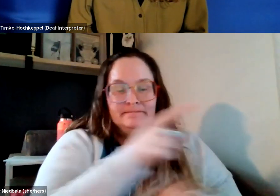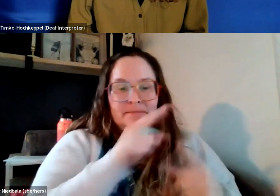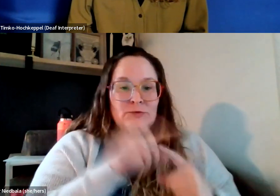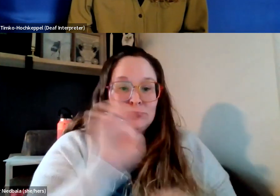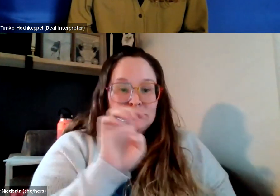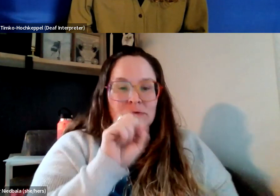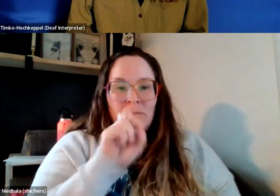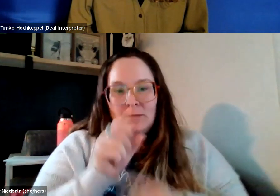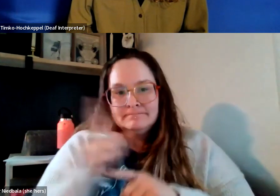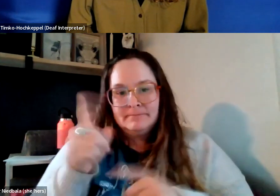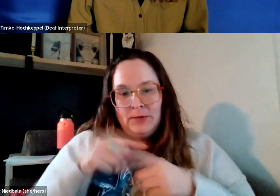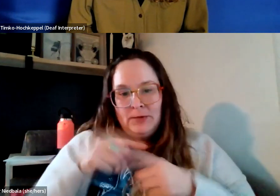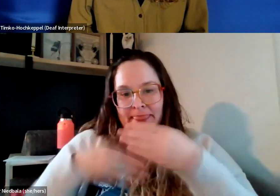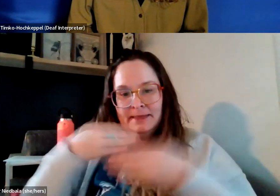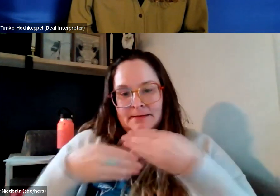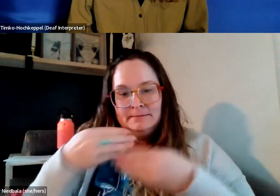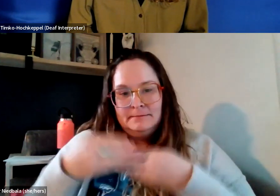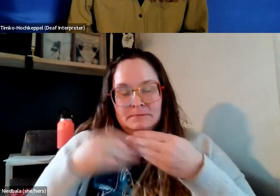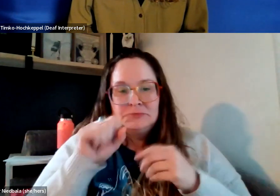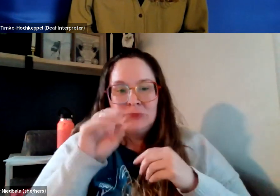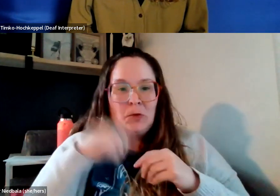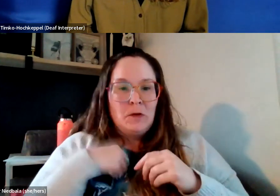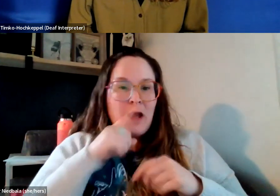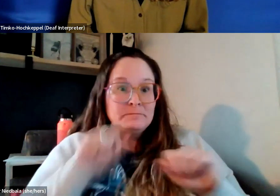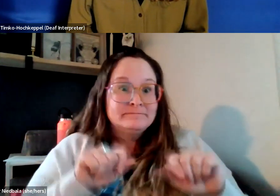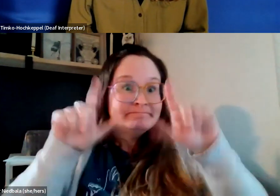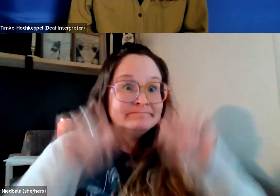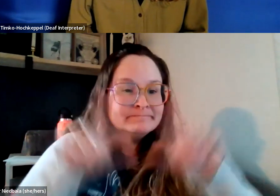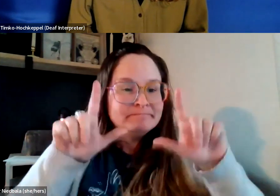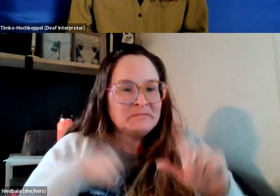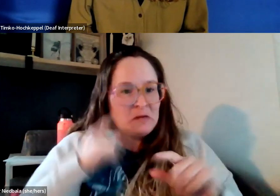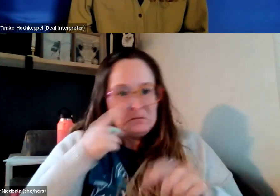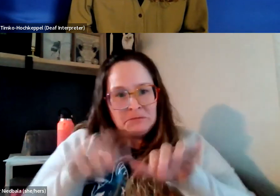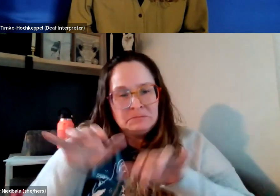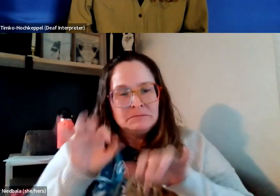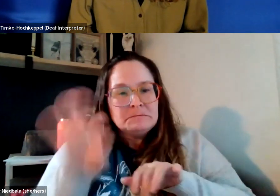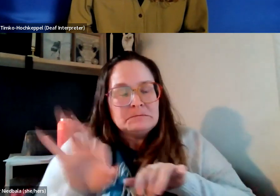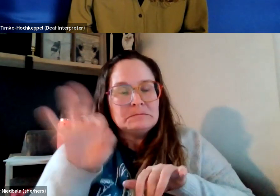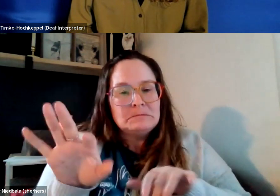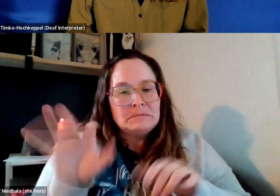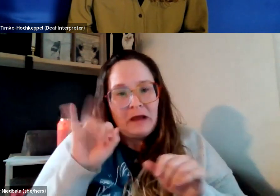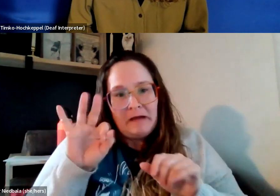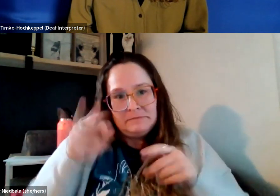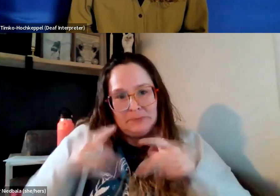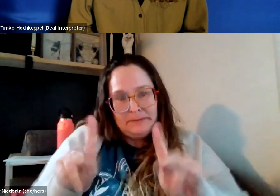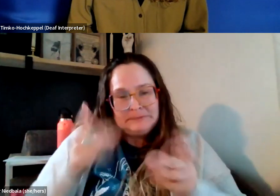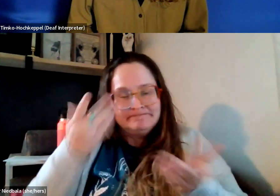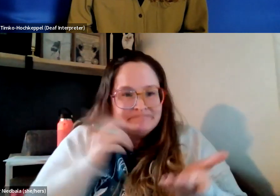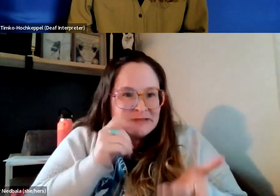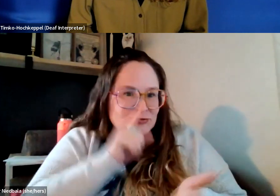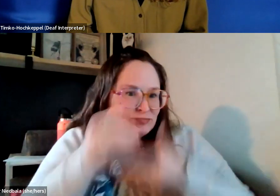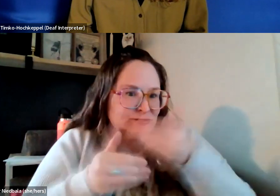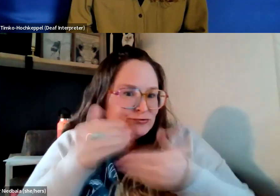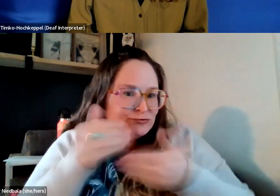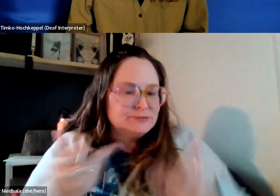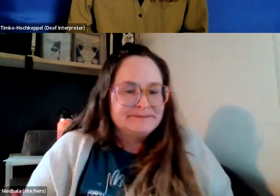type in the chat and it's only allowing me to type to Bethany or Ernest. So